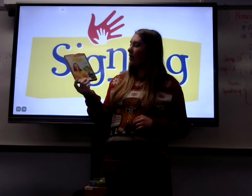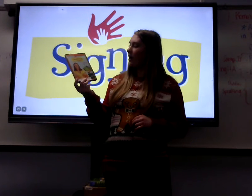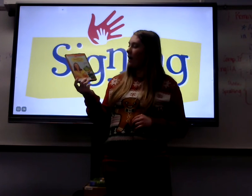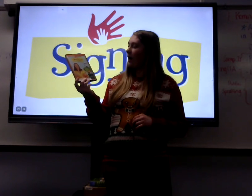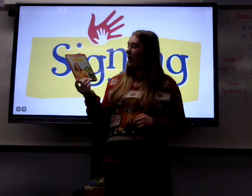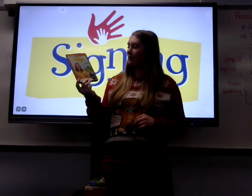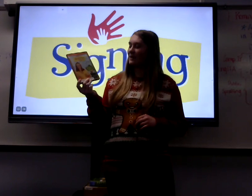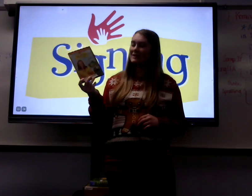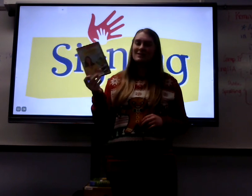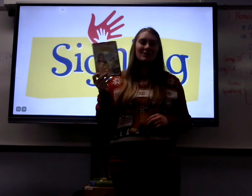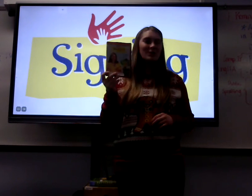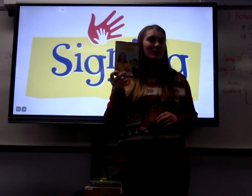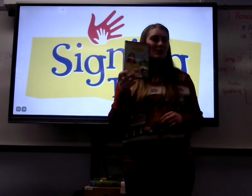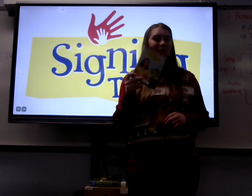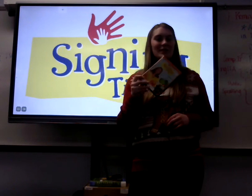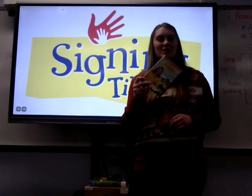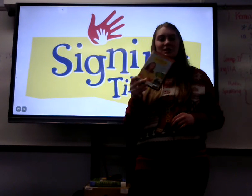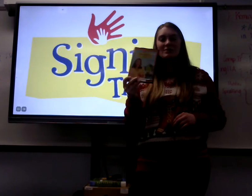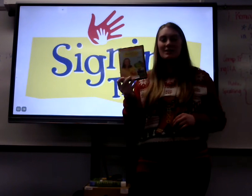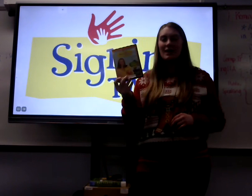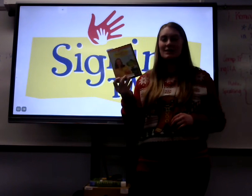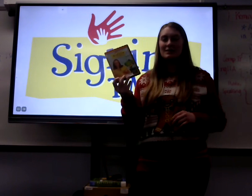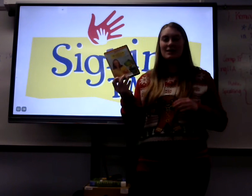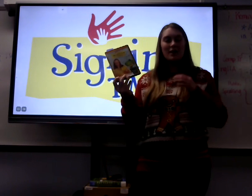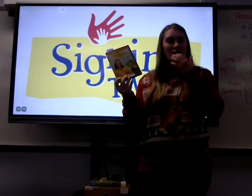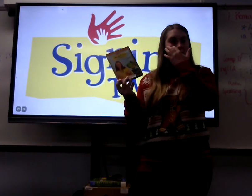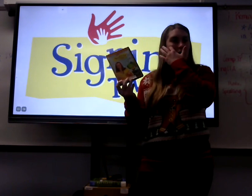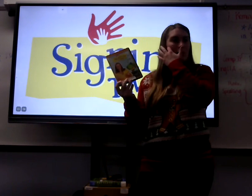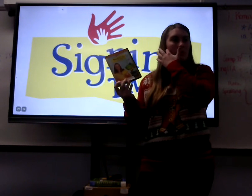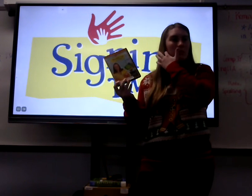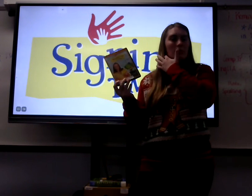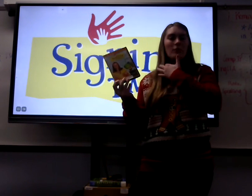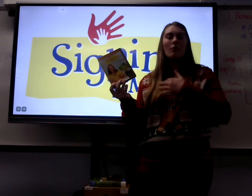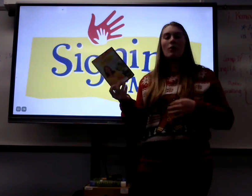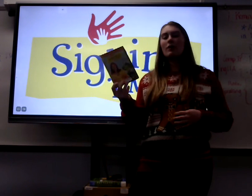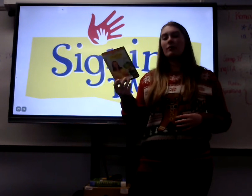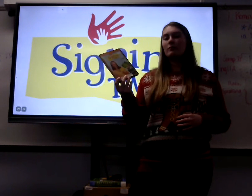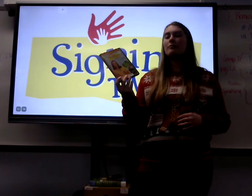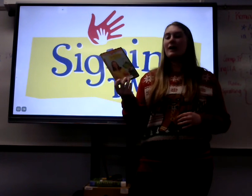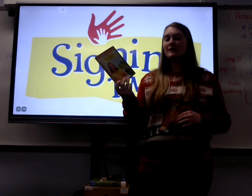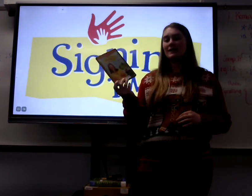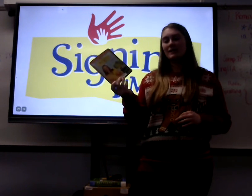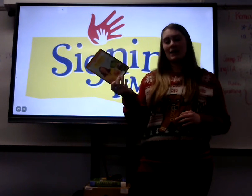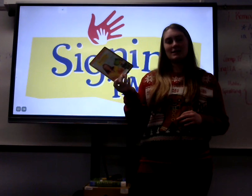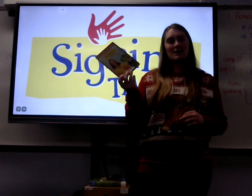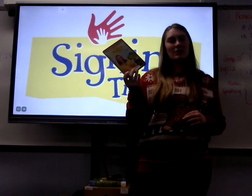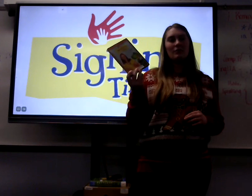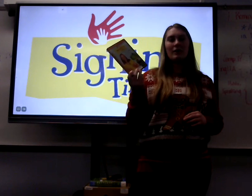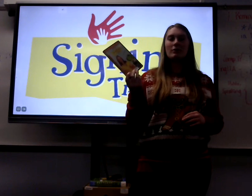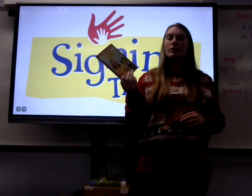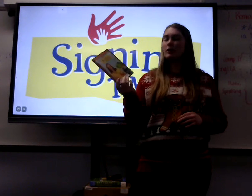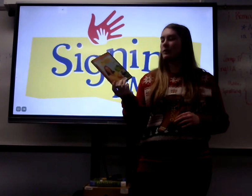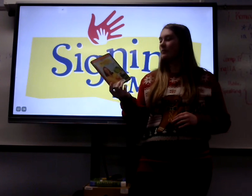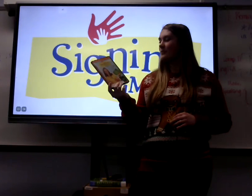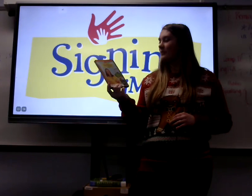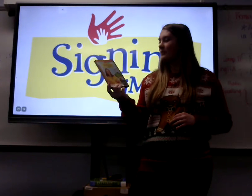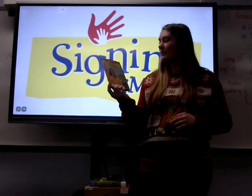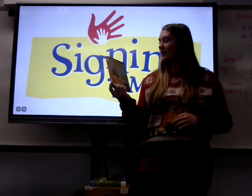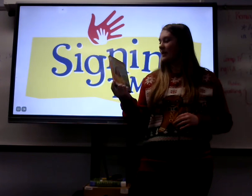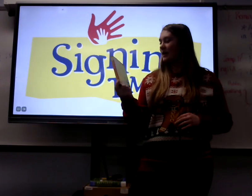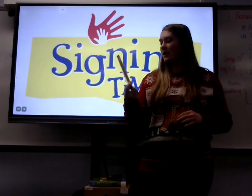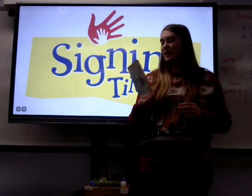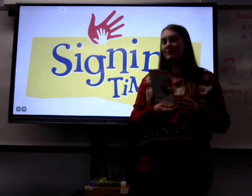Hopkins, who teaches you signs, more basic signs that you might want to learn. Thank you.